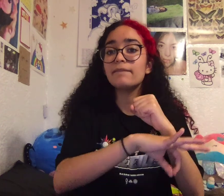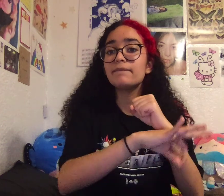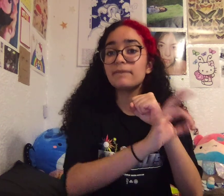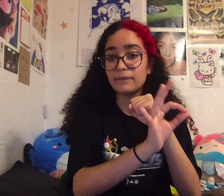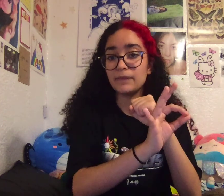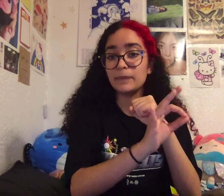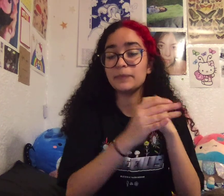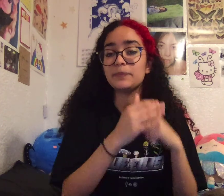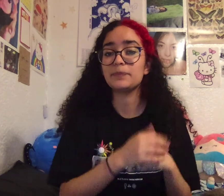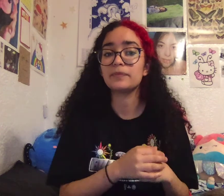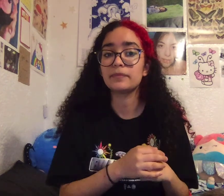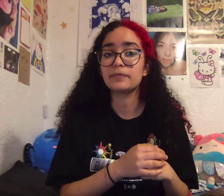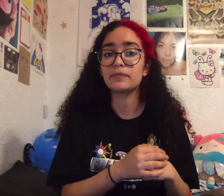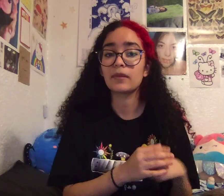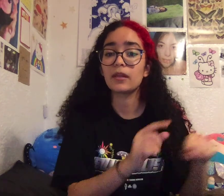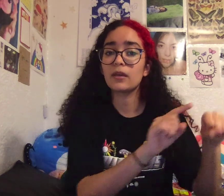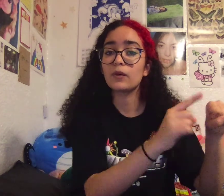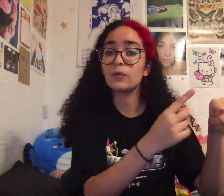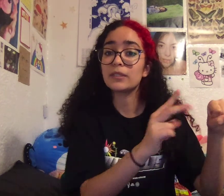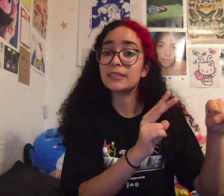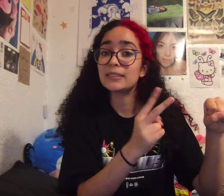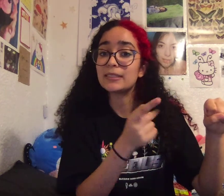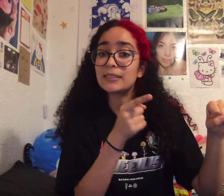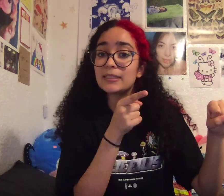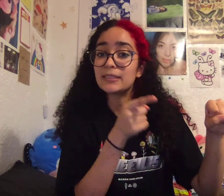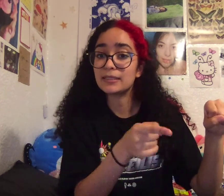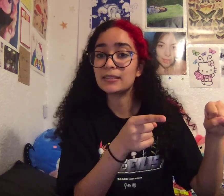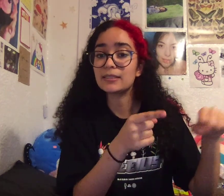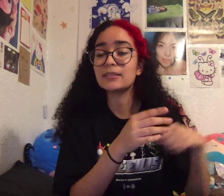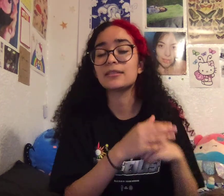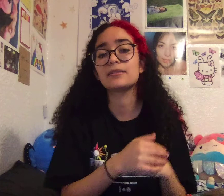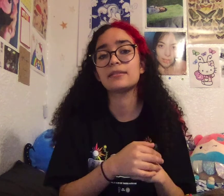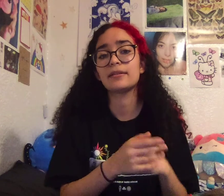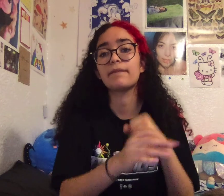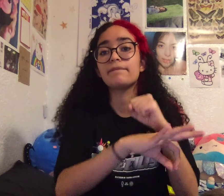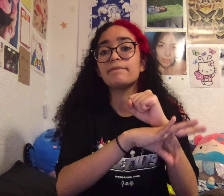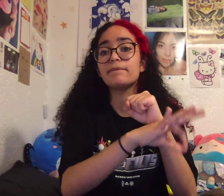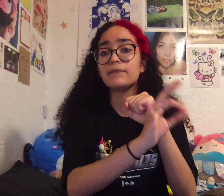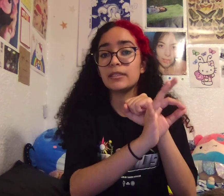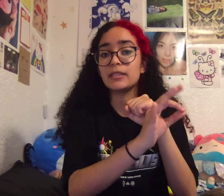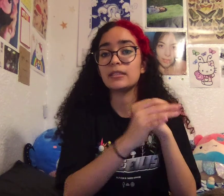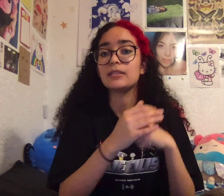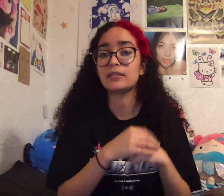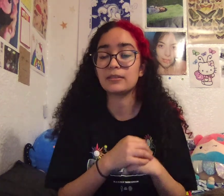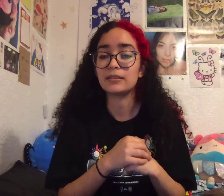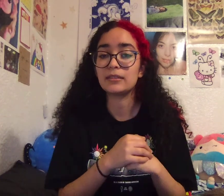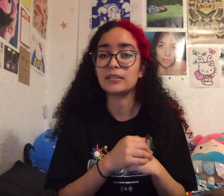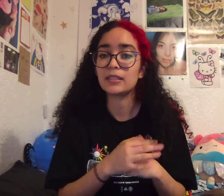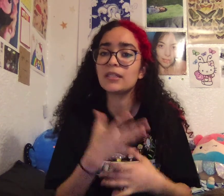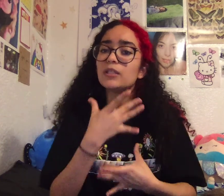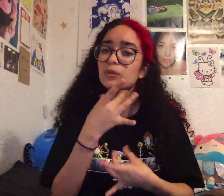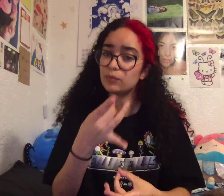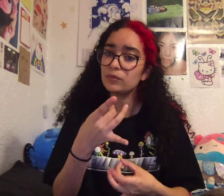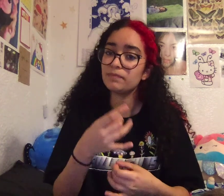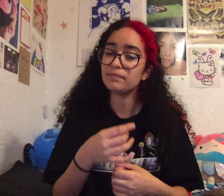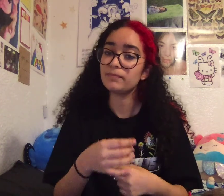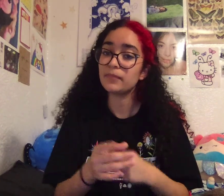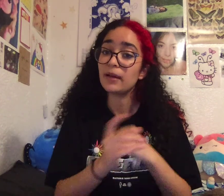Venus is right here. It's the 2nd planet from the sun. Now this is interesting. Venus is called